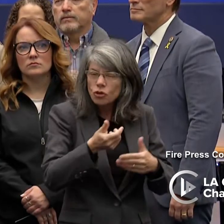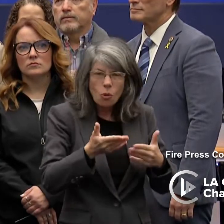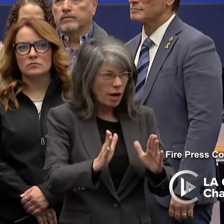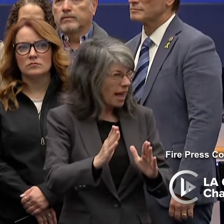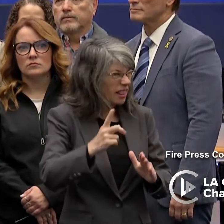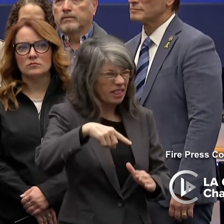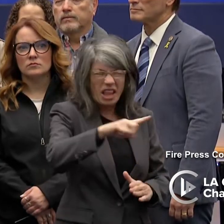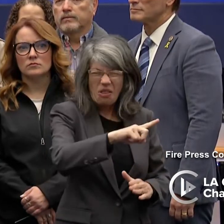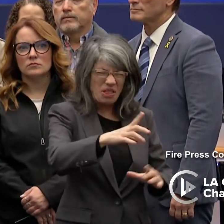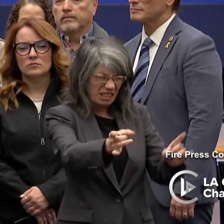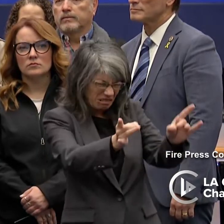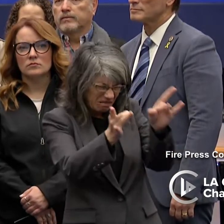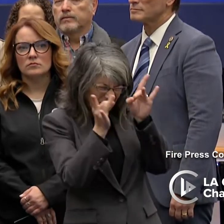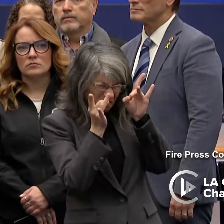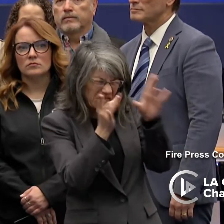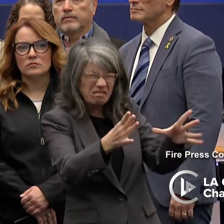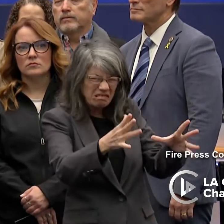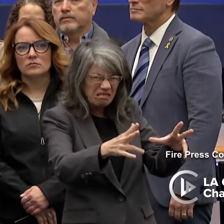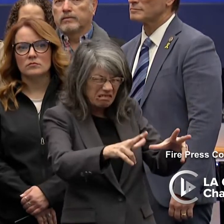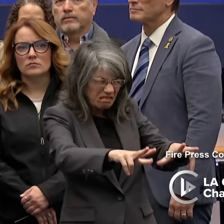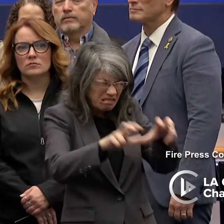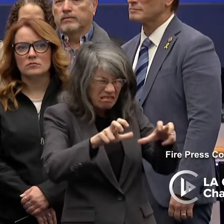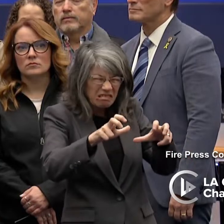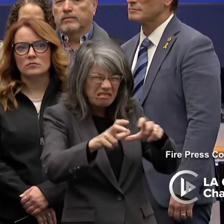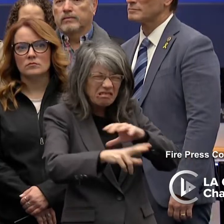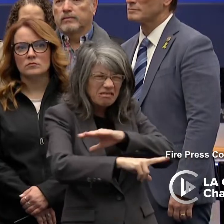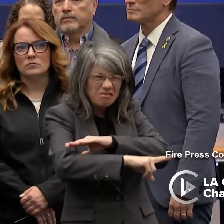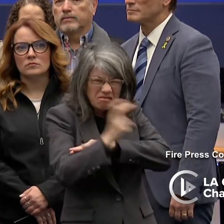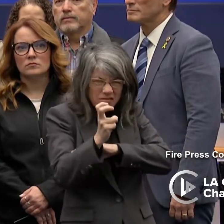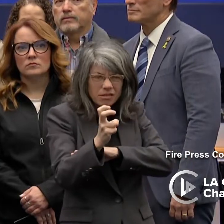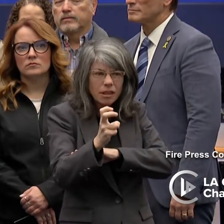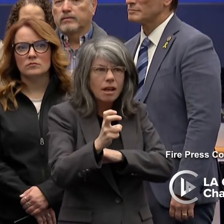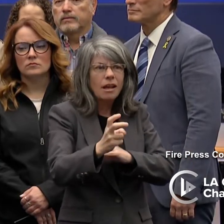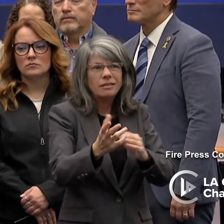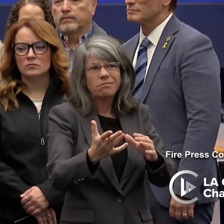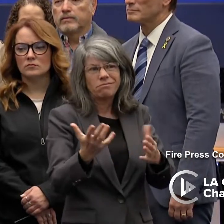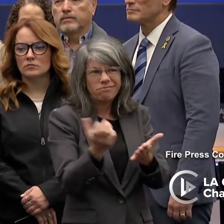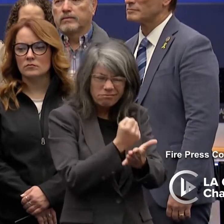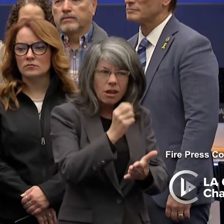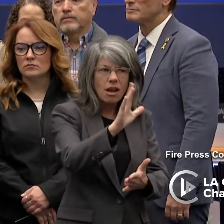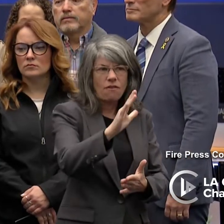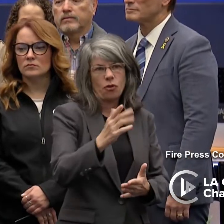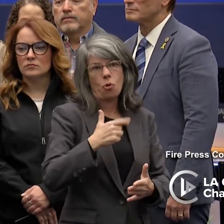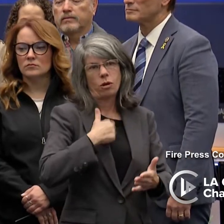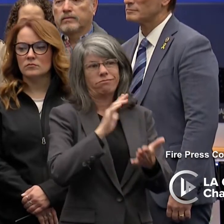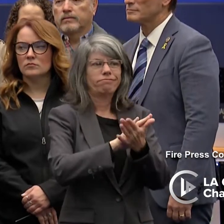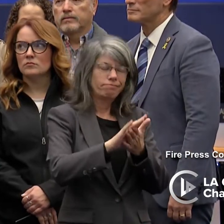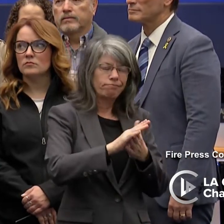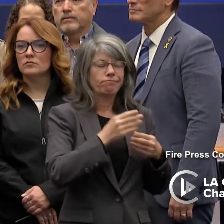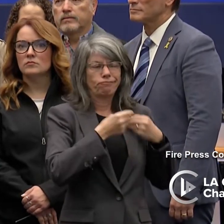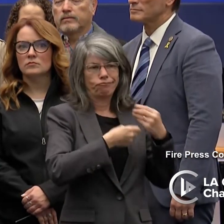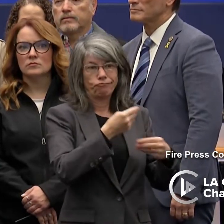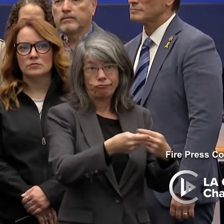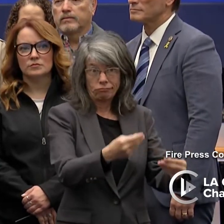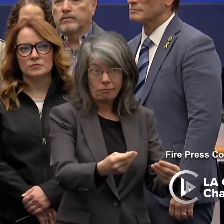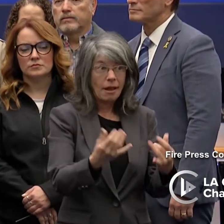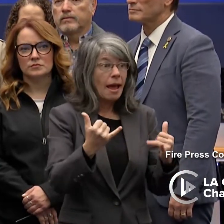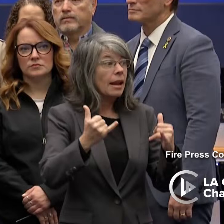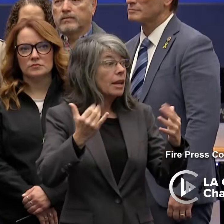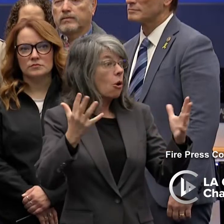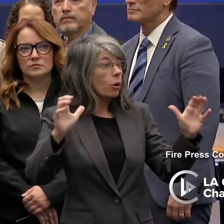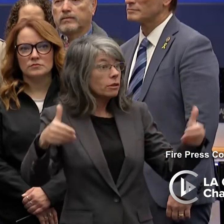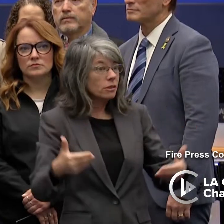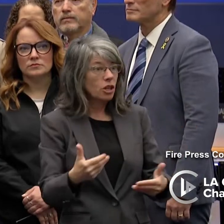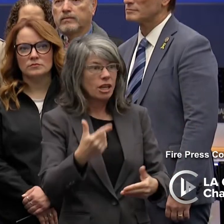these despicable scammers take advantage of your generosity. I would now like to